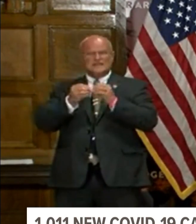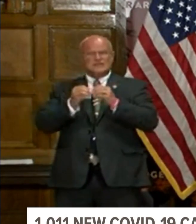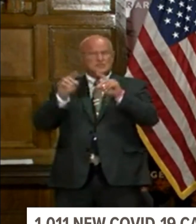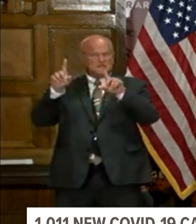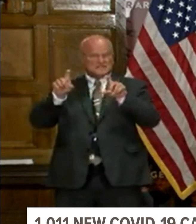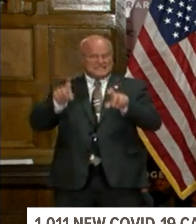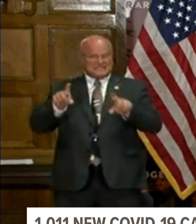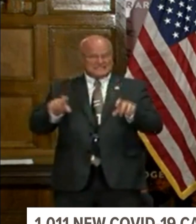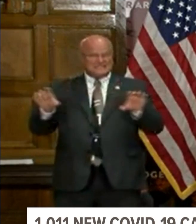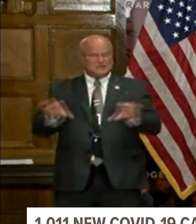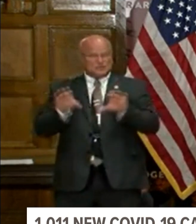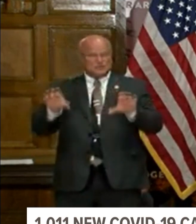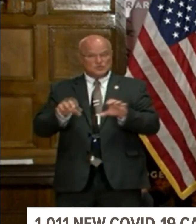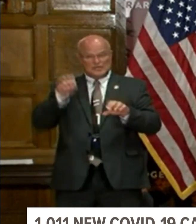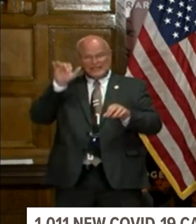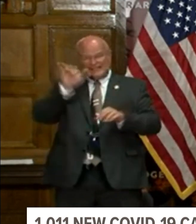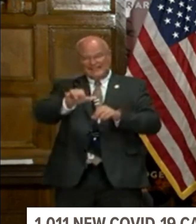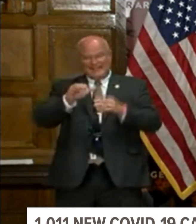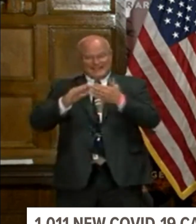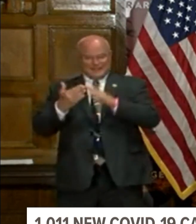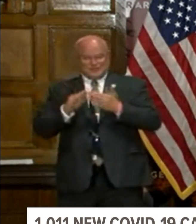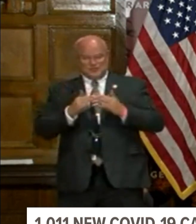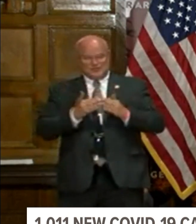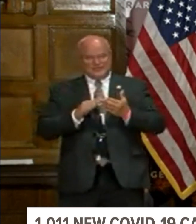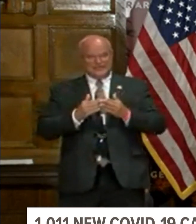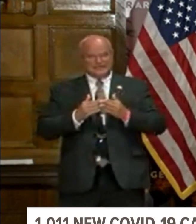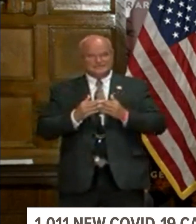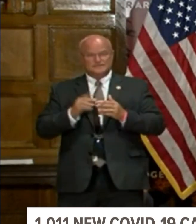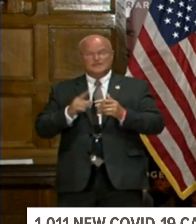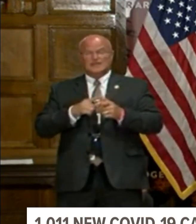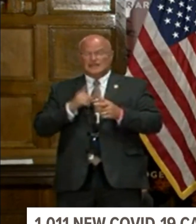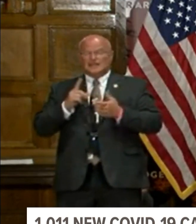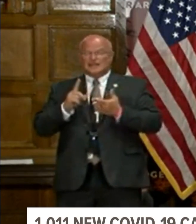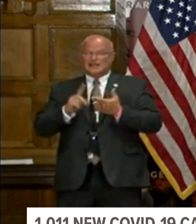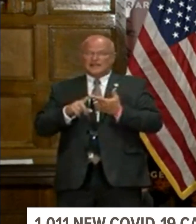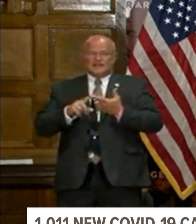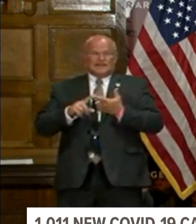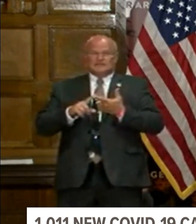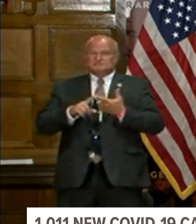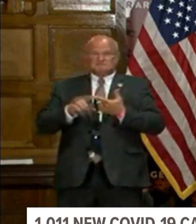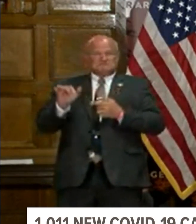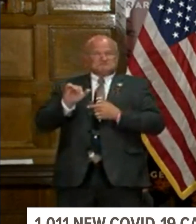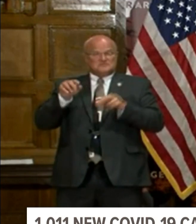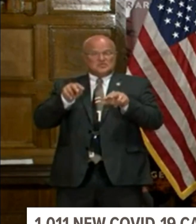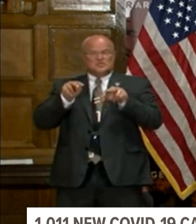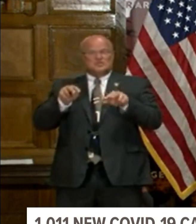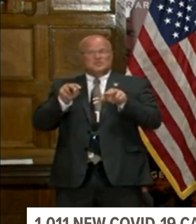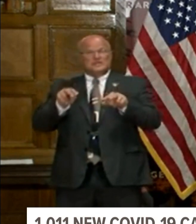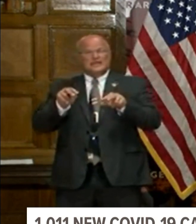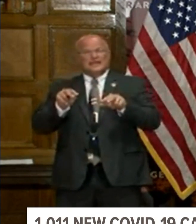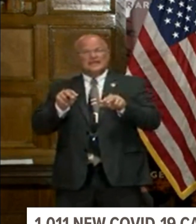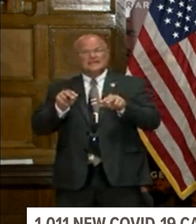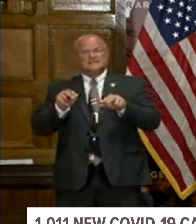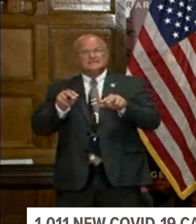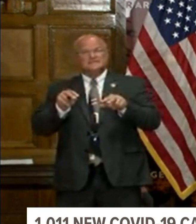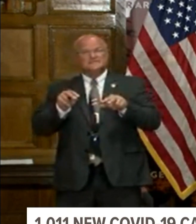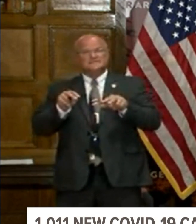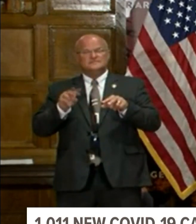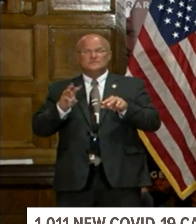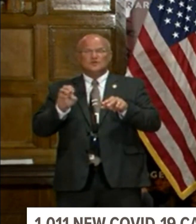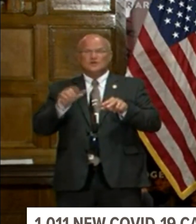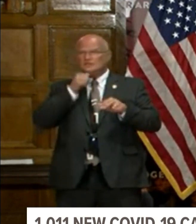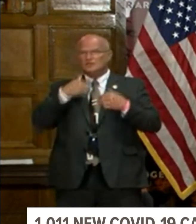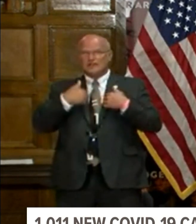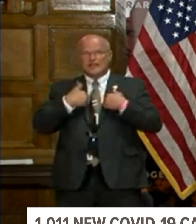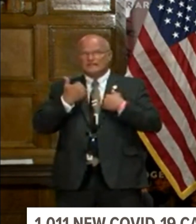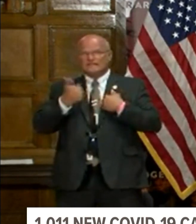of testing that we're doing in the community. And then, you can also look at, we